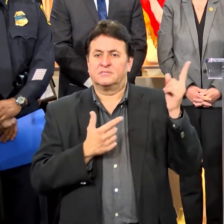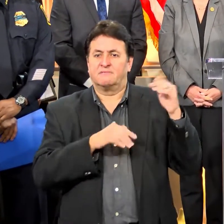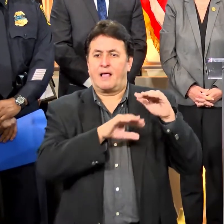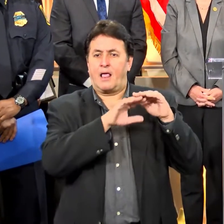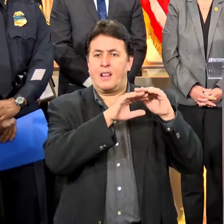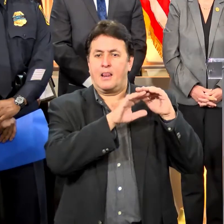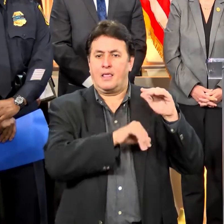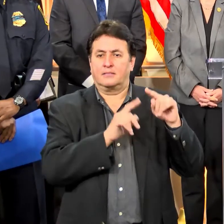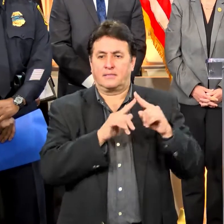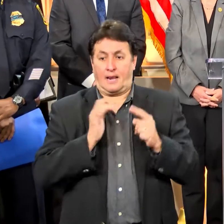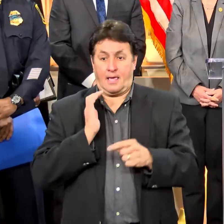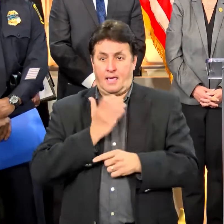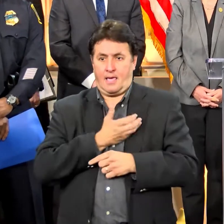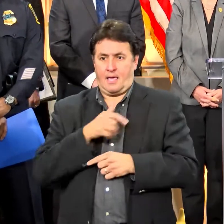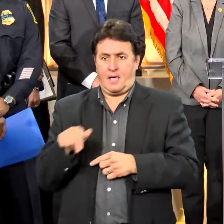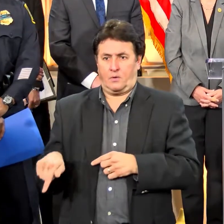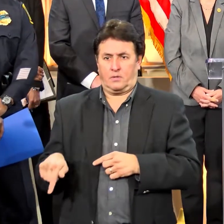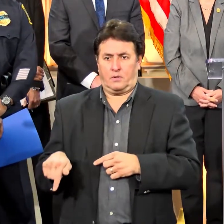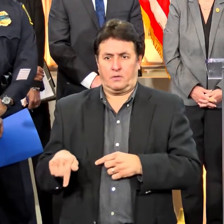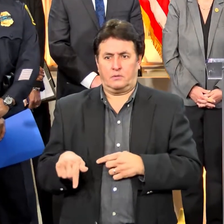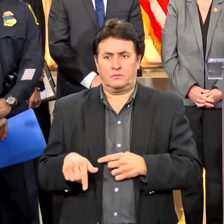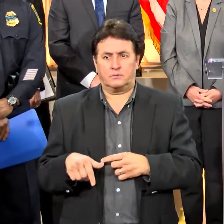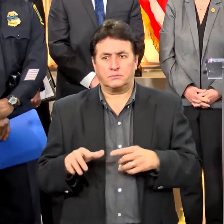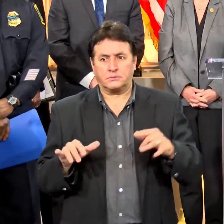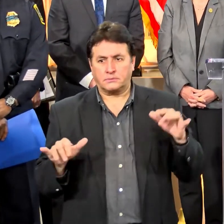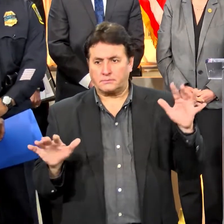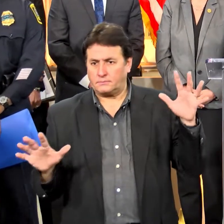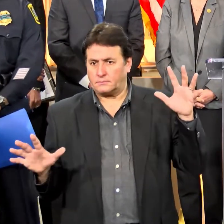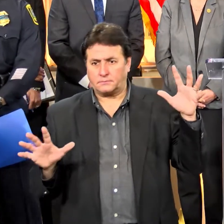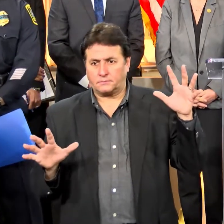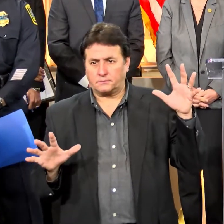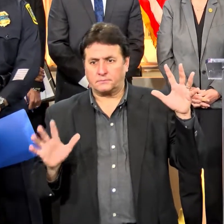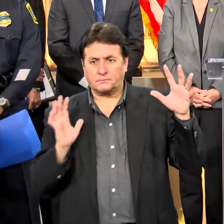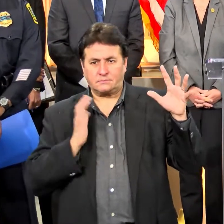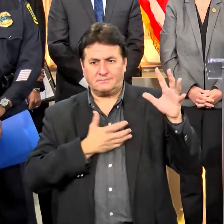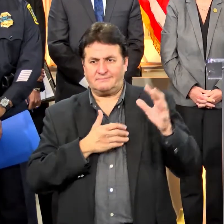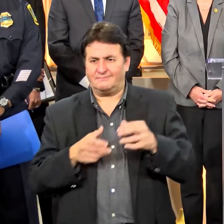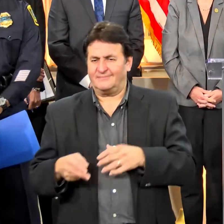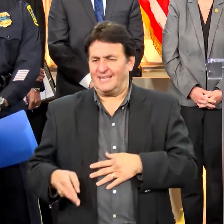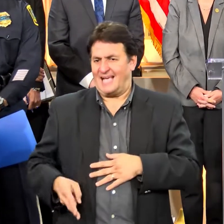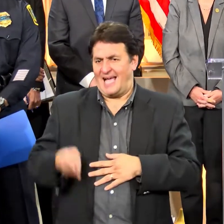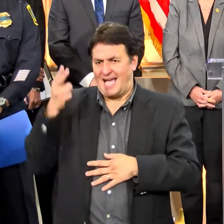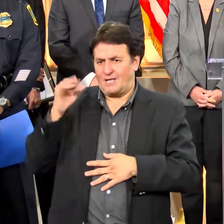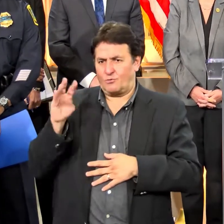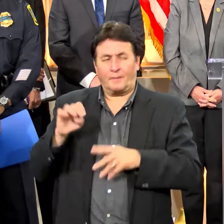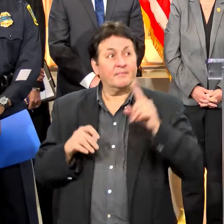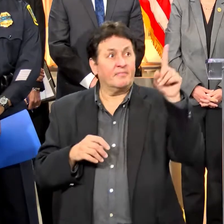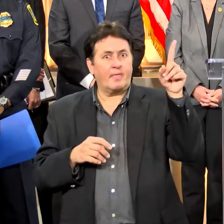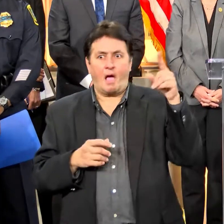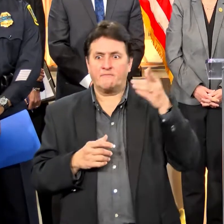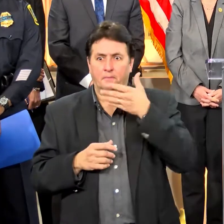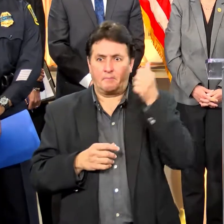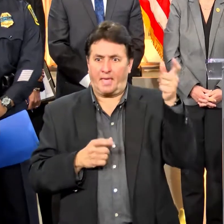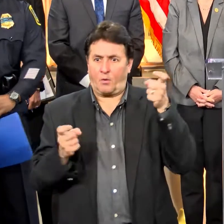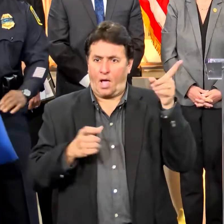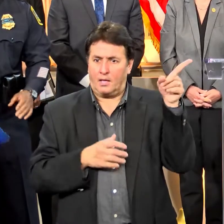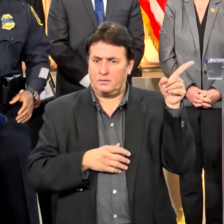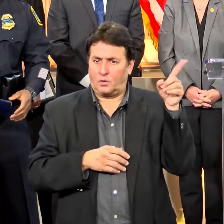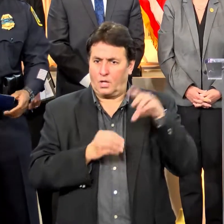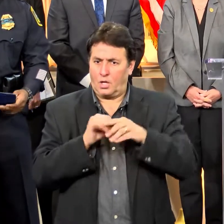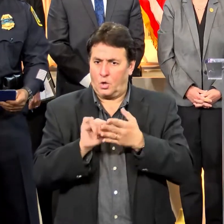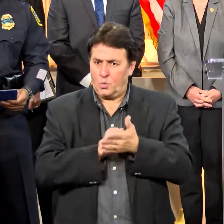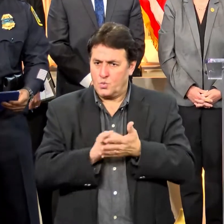criminal cases in Harris County. This condition is unacceptable, and it must come to an